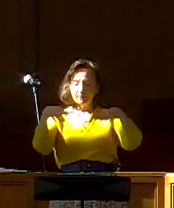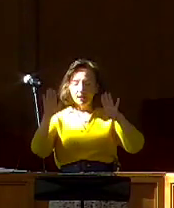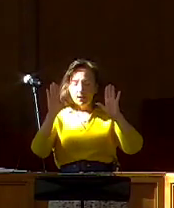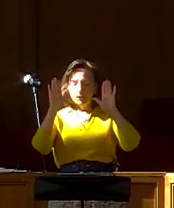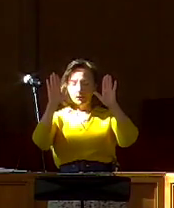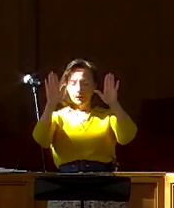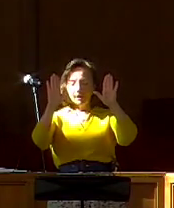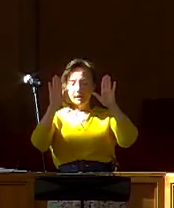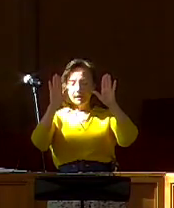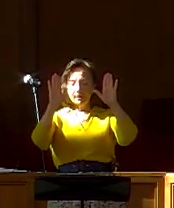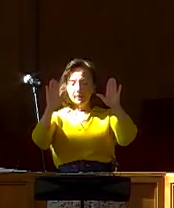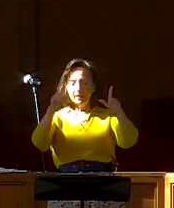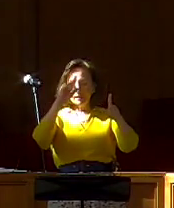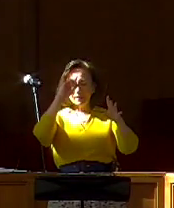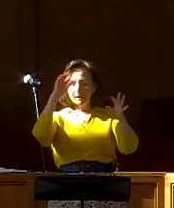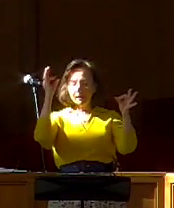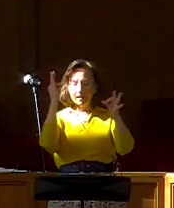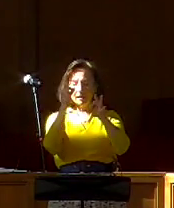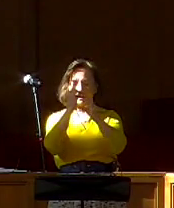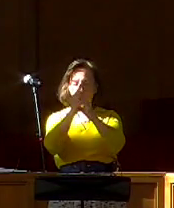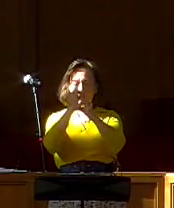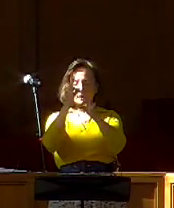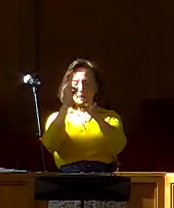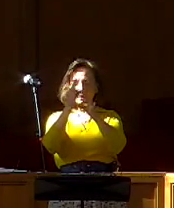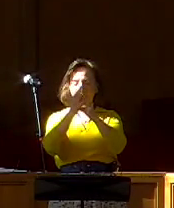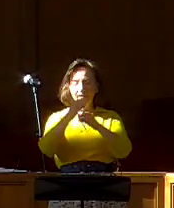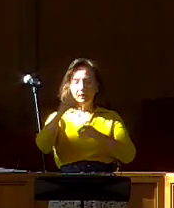provided. Great is Thy